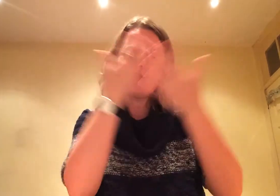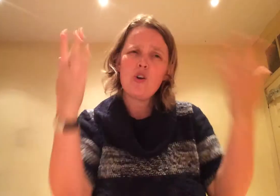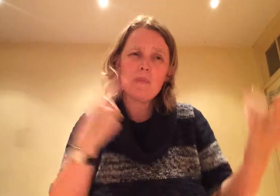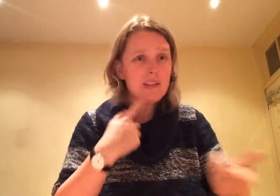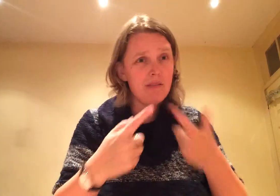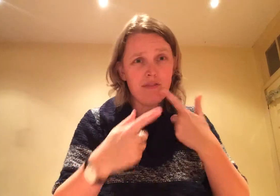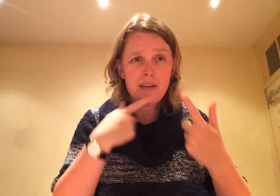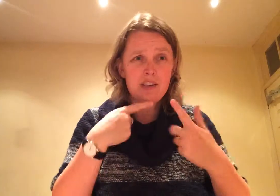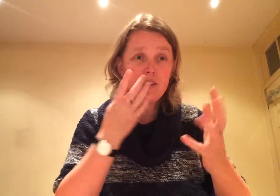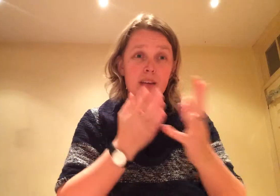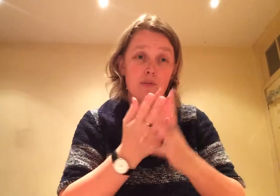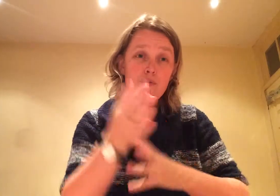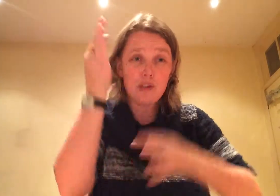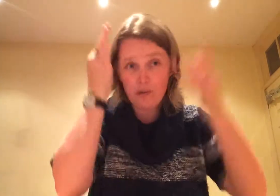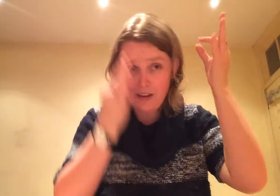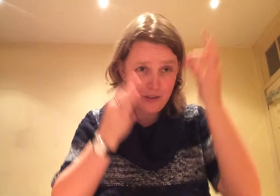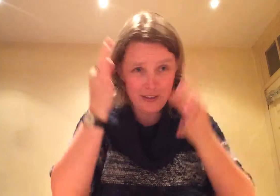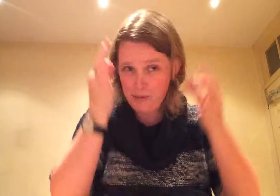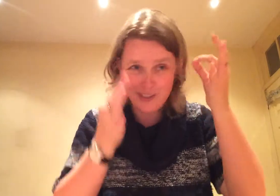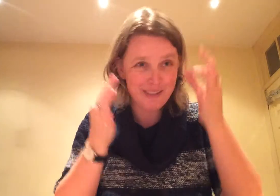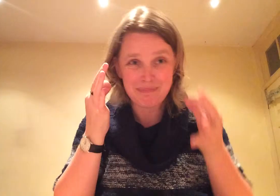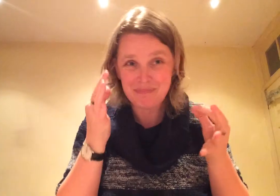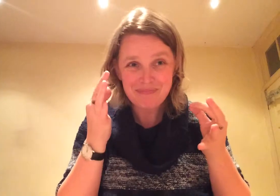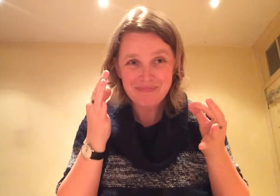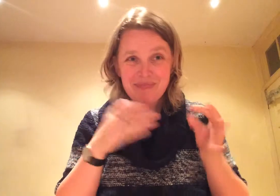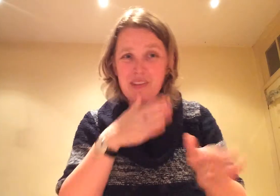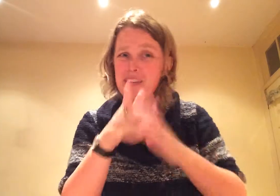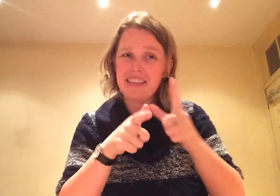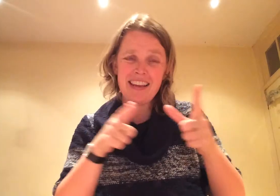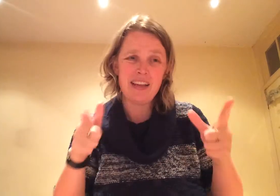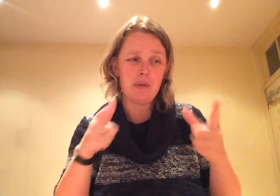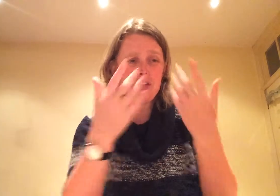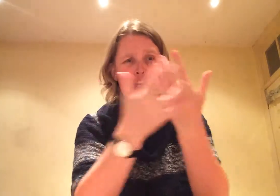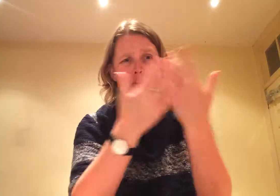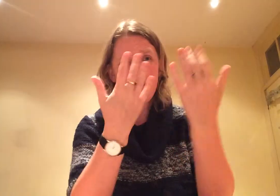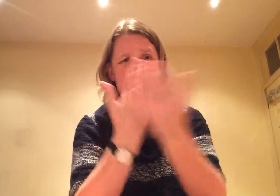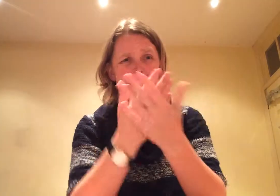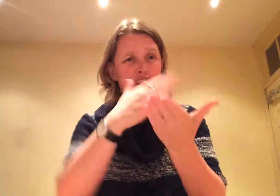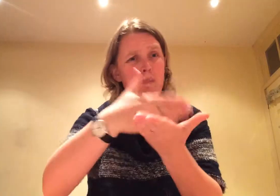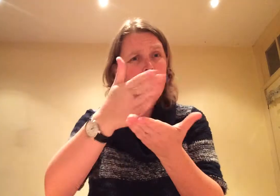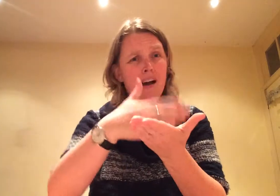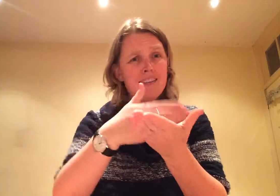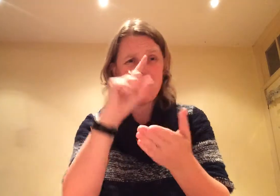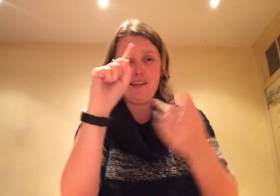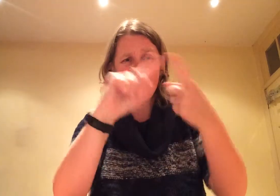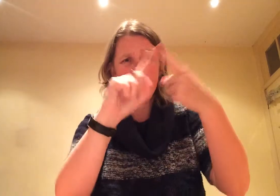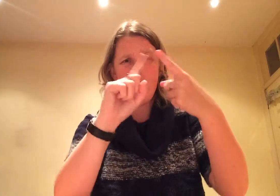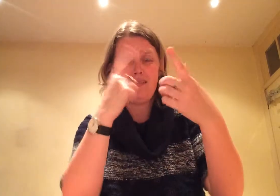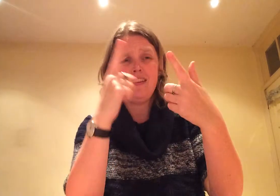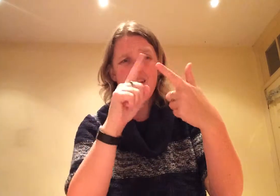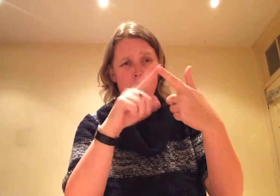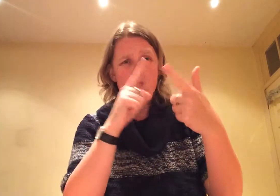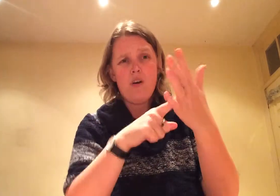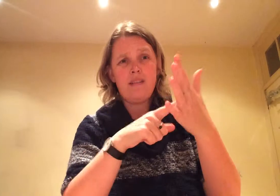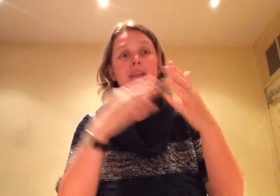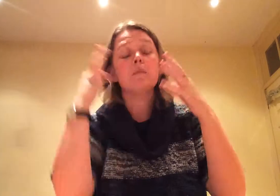so much information comes through your facial expression with sign language. Your hands are just part, they're number one, but